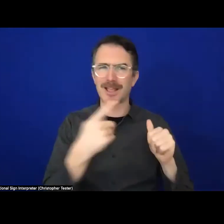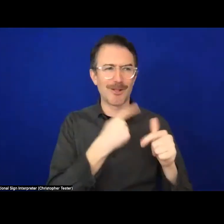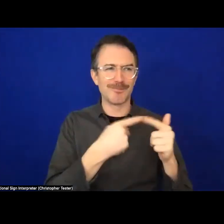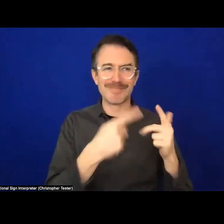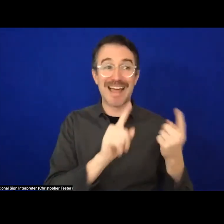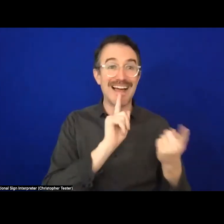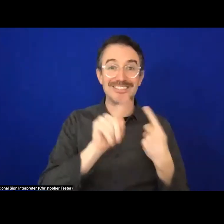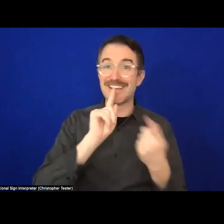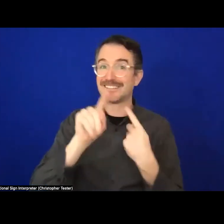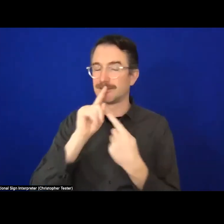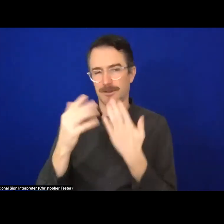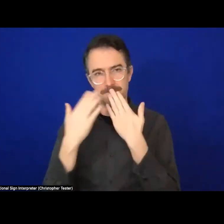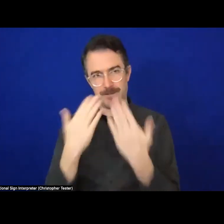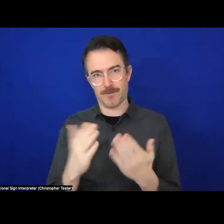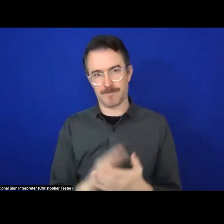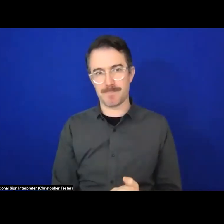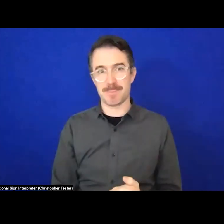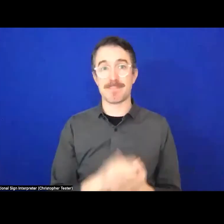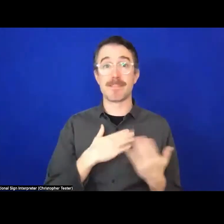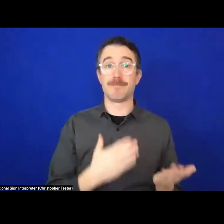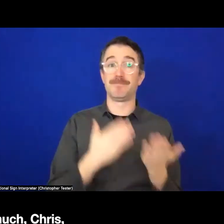So over to Katia.